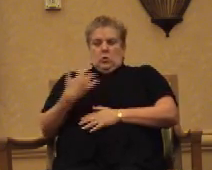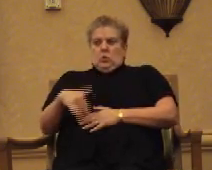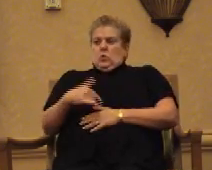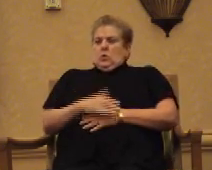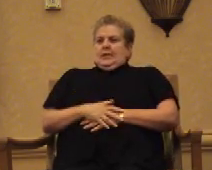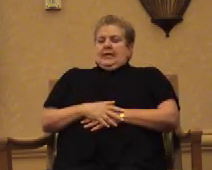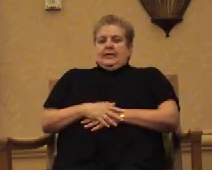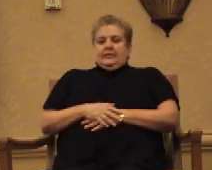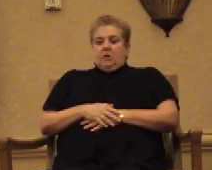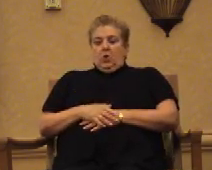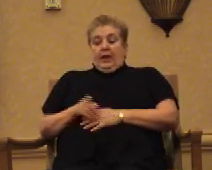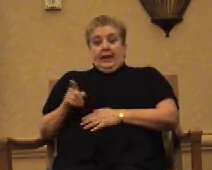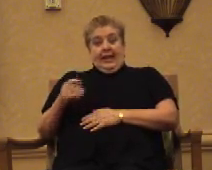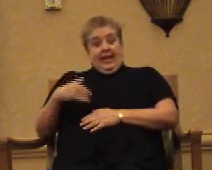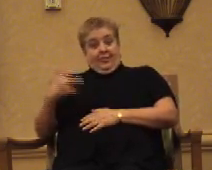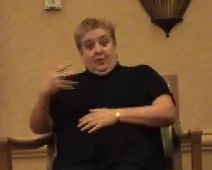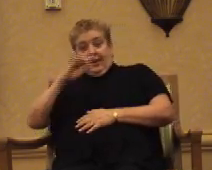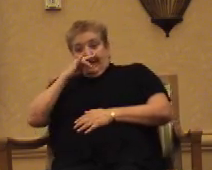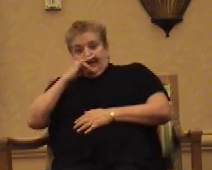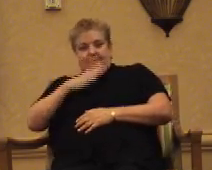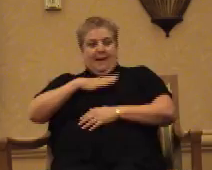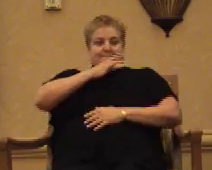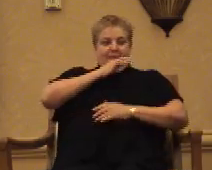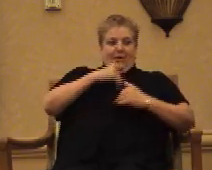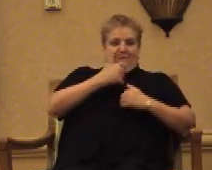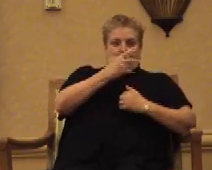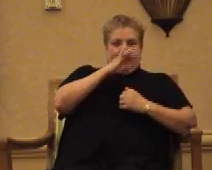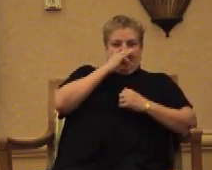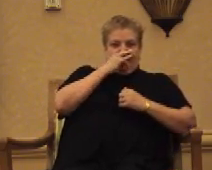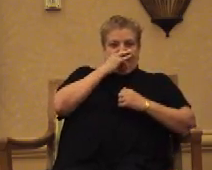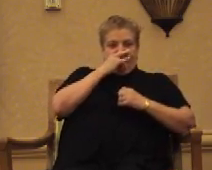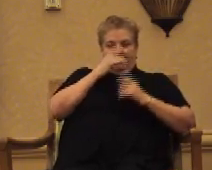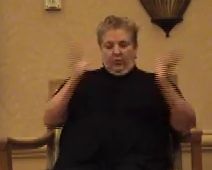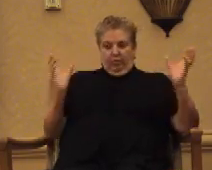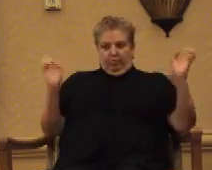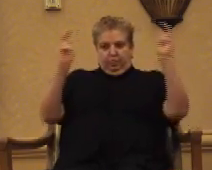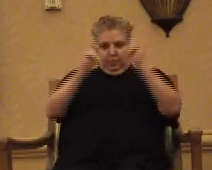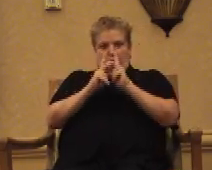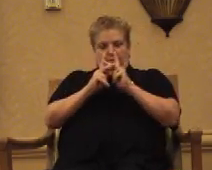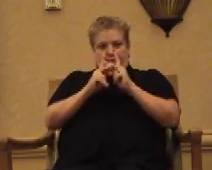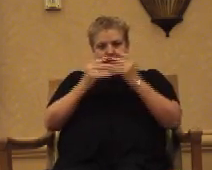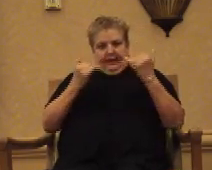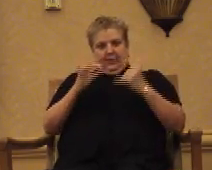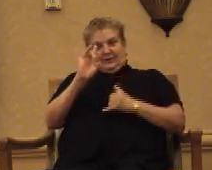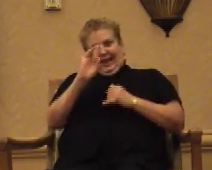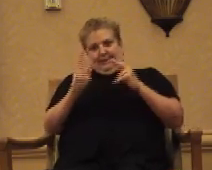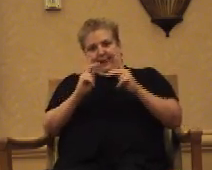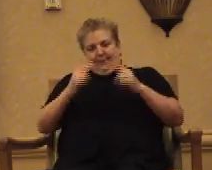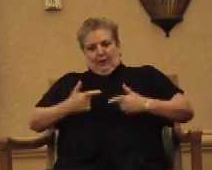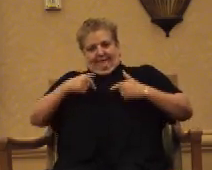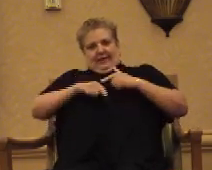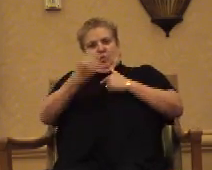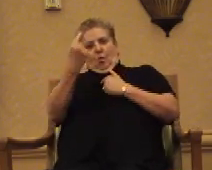he had 3 kids, and my mom's 3 kids, and they threw us all into a house, and there's 8 of us living in this house,